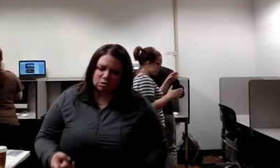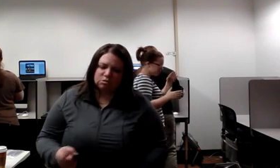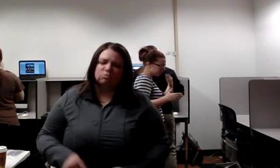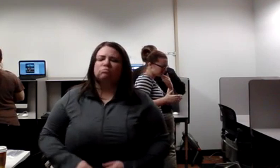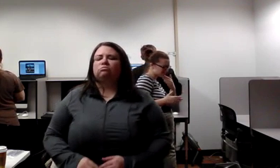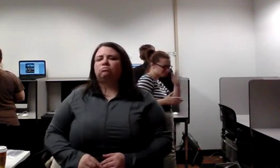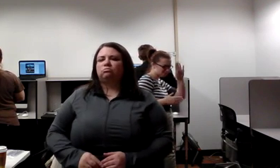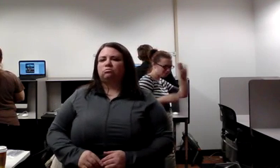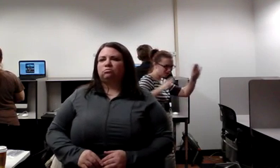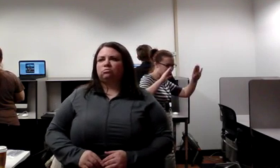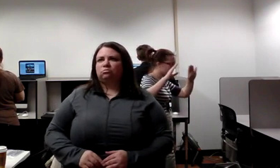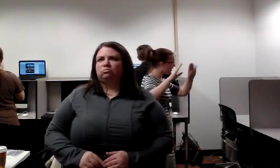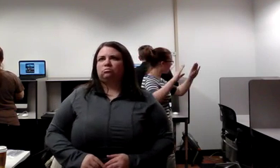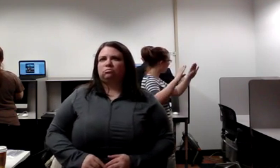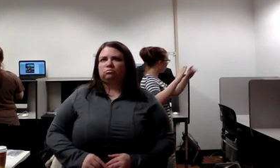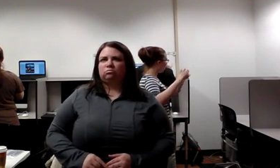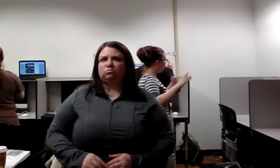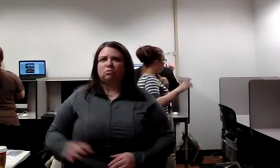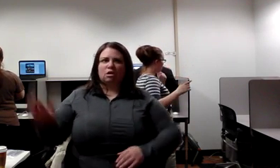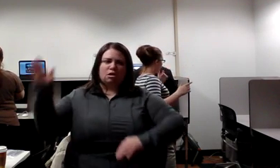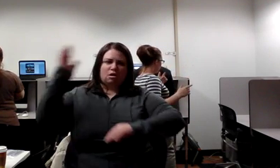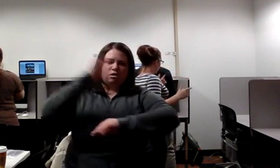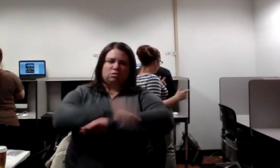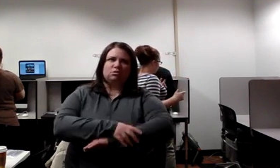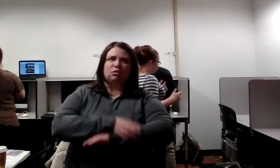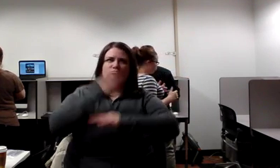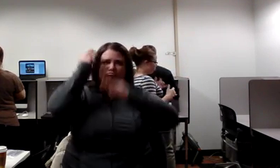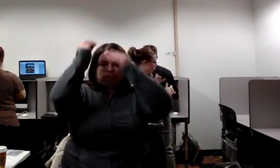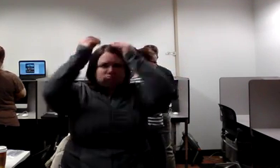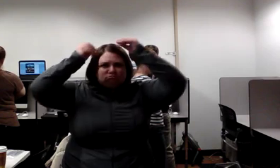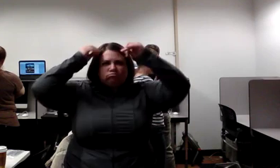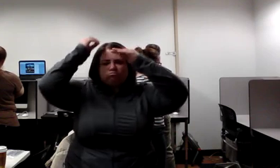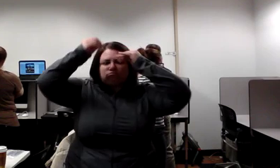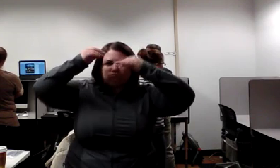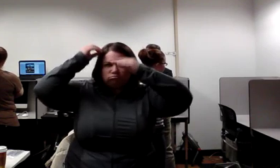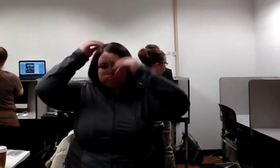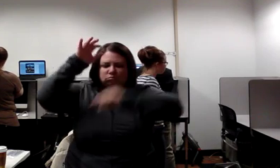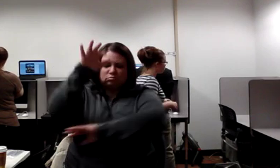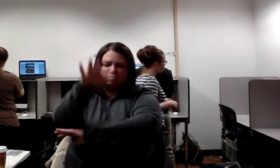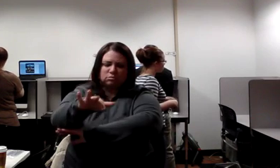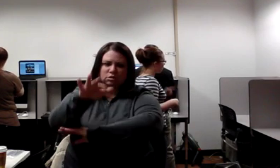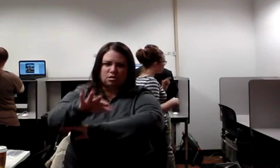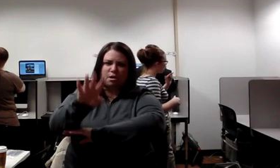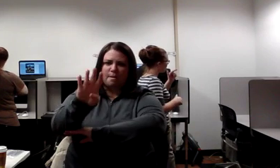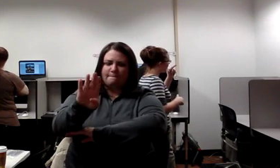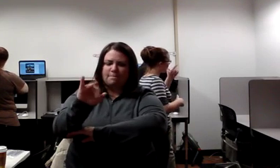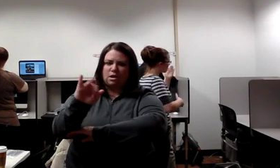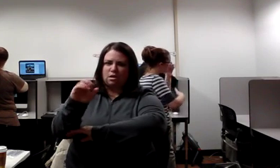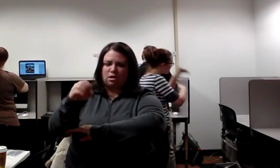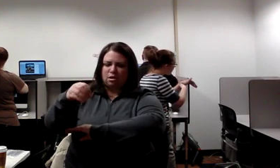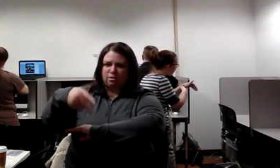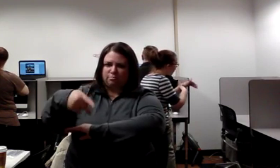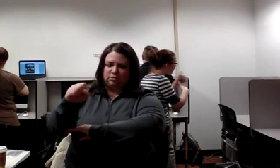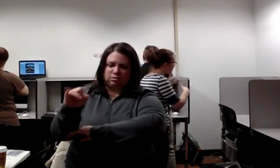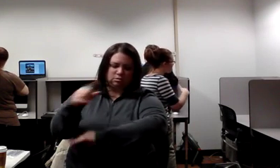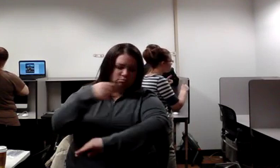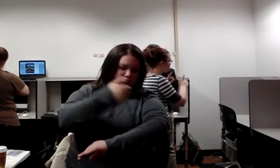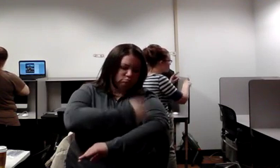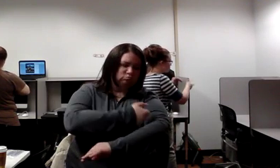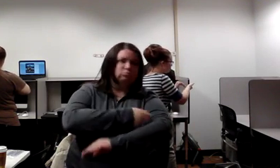I lived with that diagnosis all day. Later that evening, I had a biopsy where they stuck an endoscope down my throat, through my